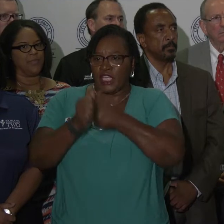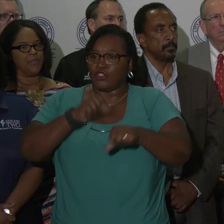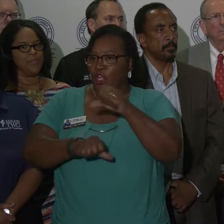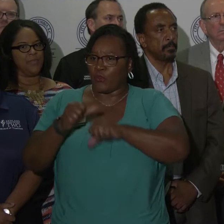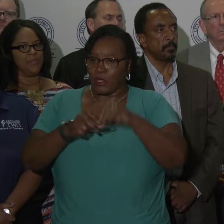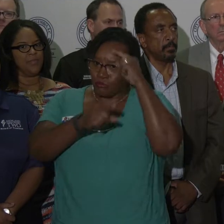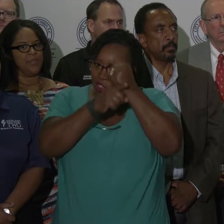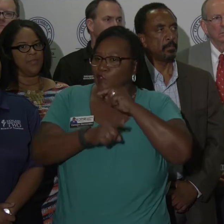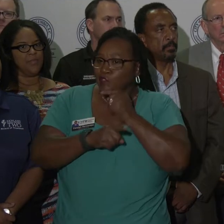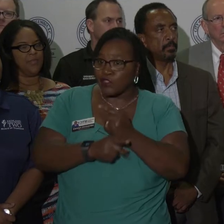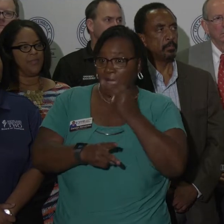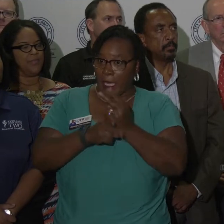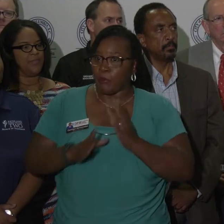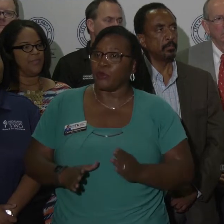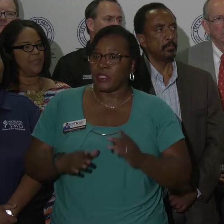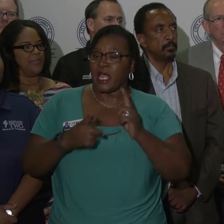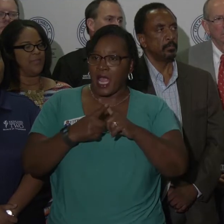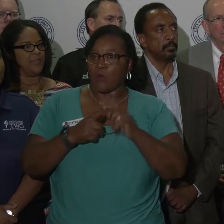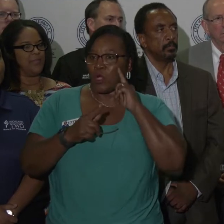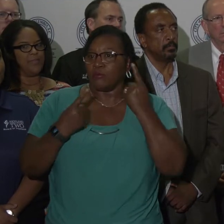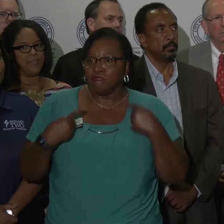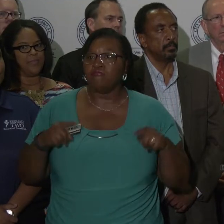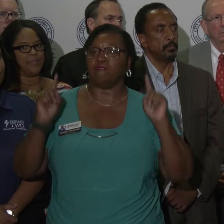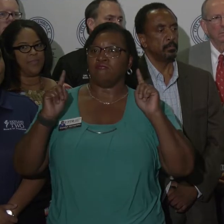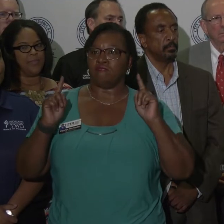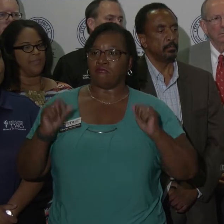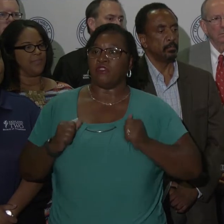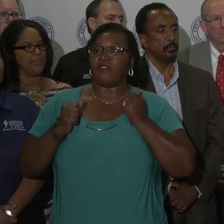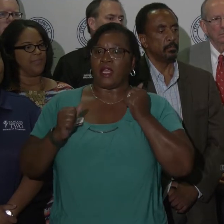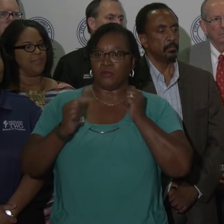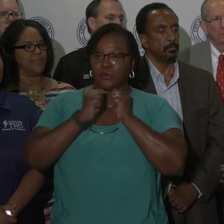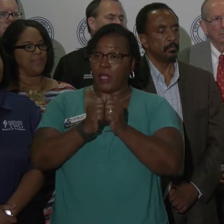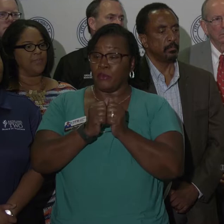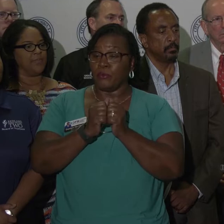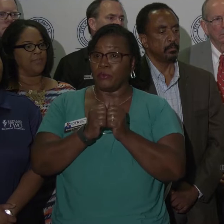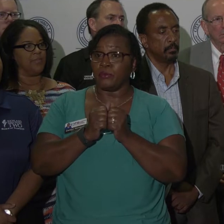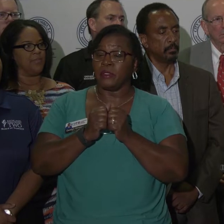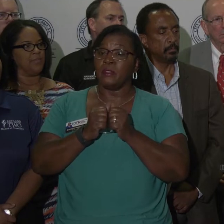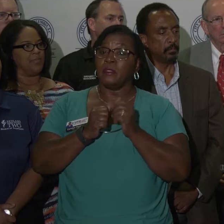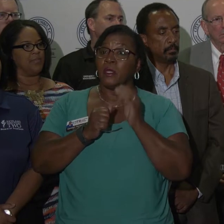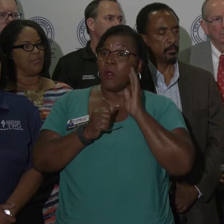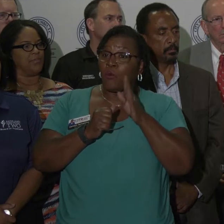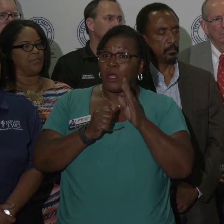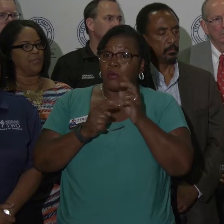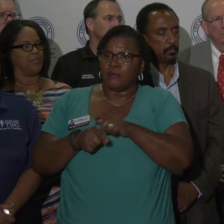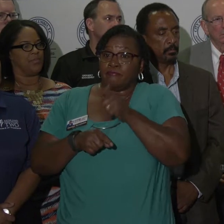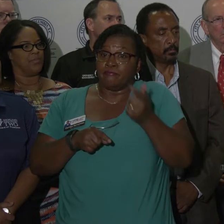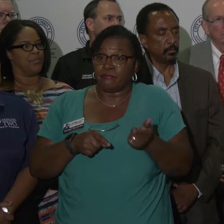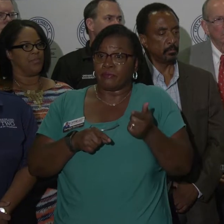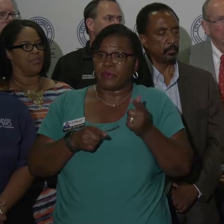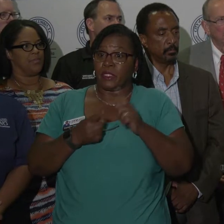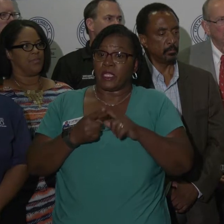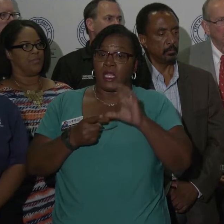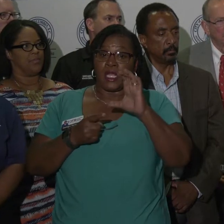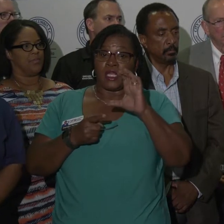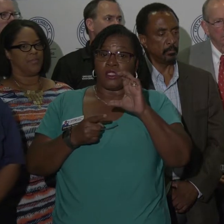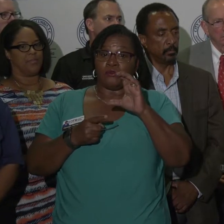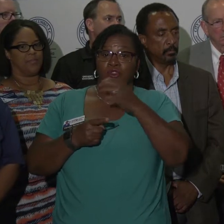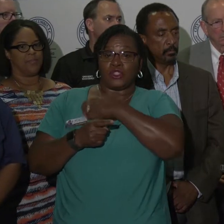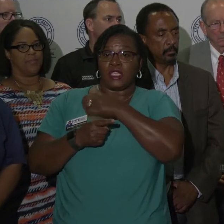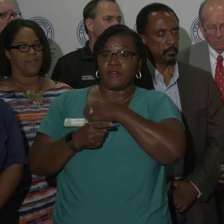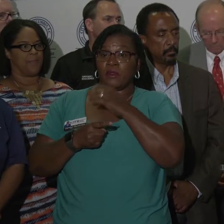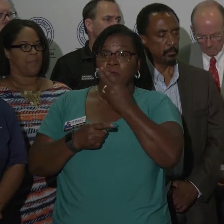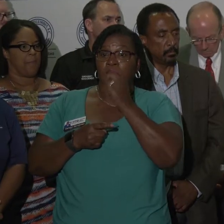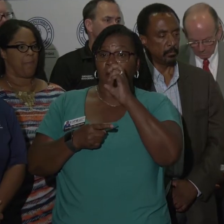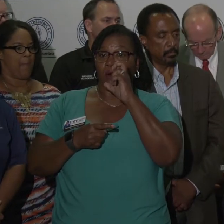brothers and our sisters' keeper, and we will make it through this together. We're going to pass it on. I think Chief Holbrook, you're going to have a